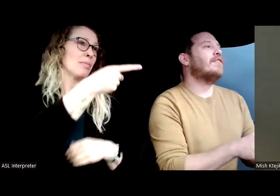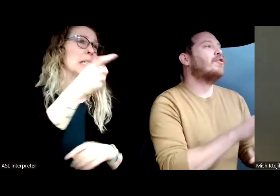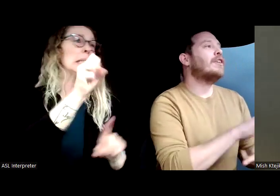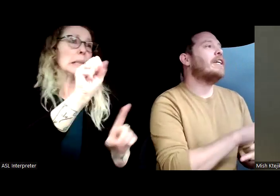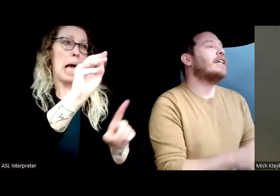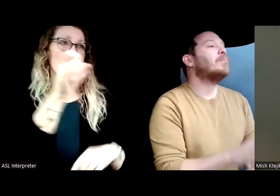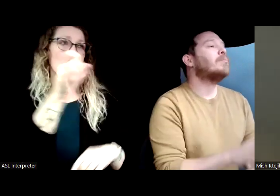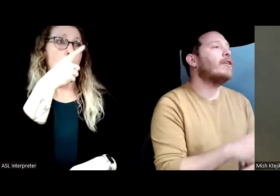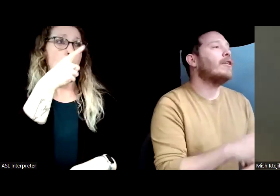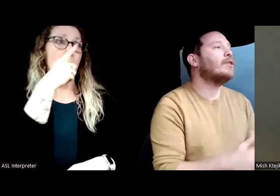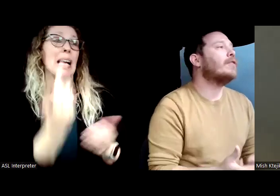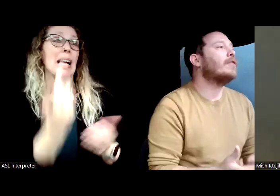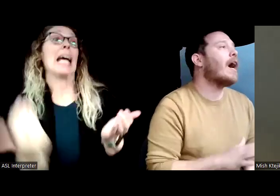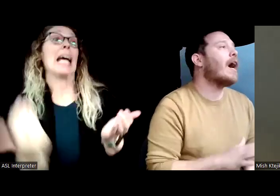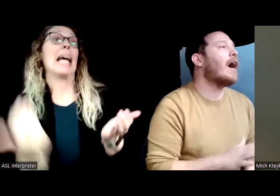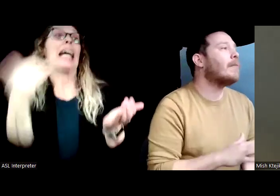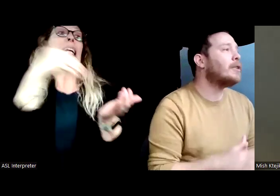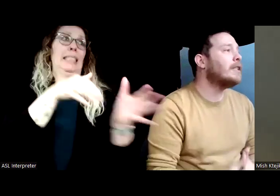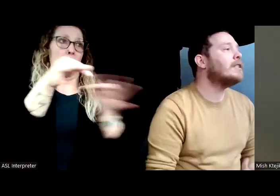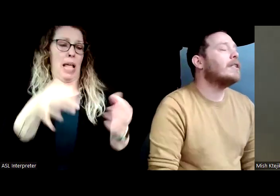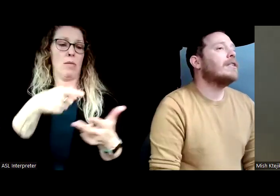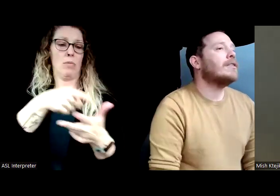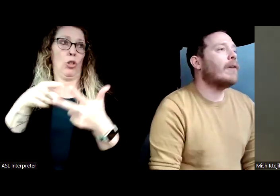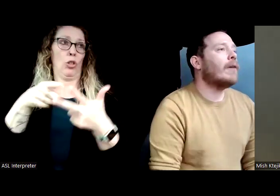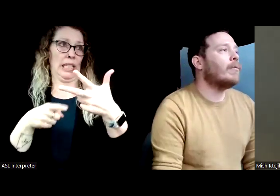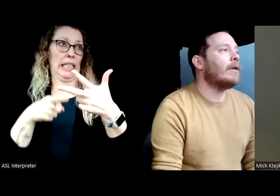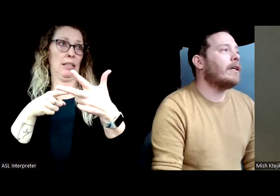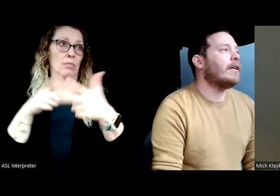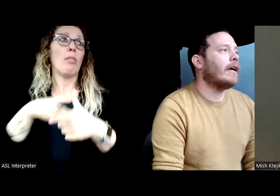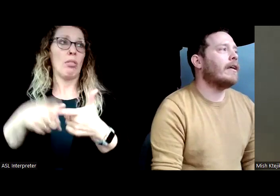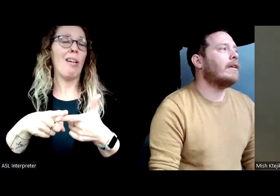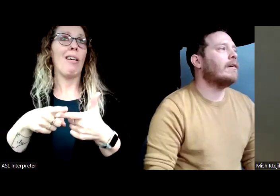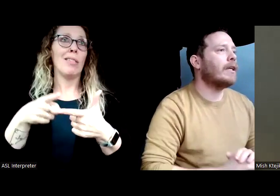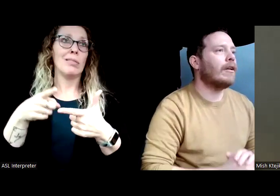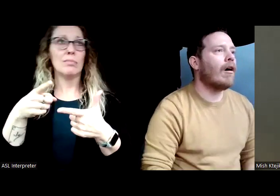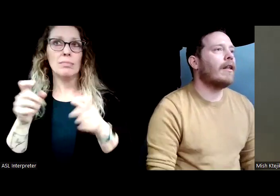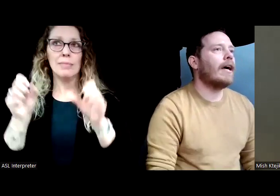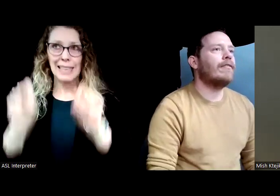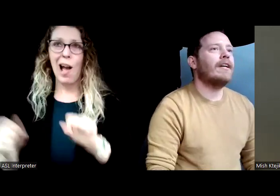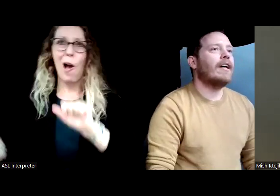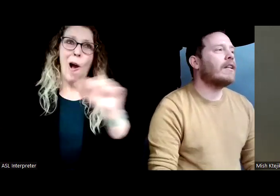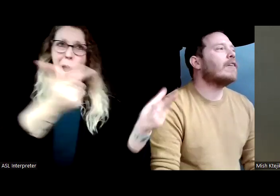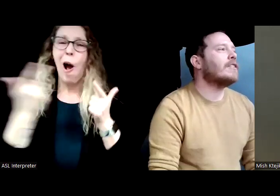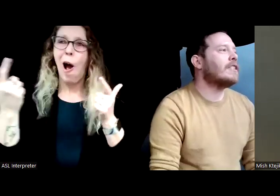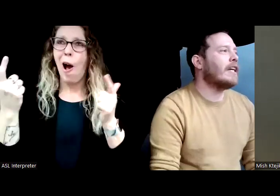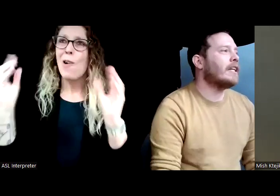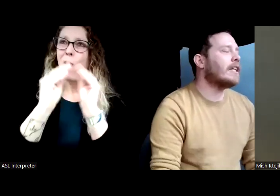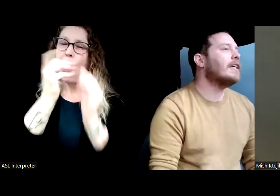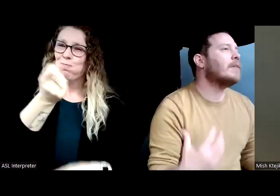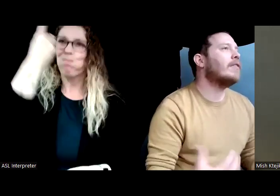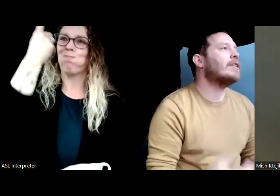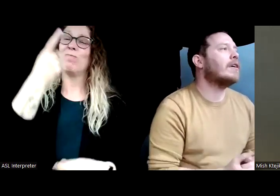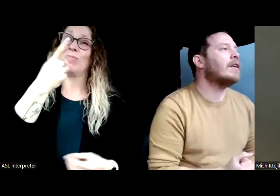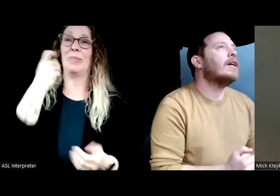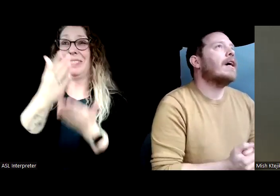of re-explain those 3 options, so that way I think we can all have a freedom to